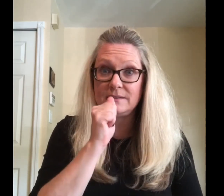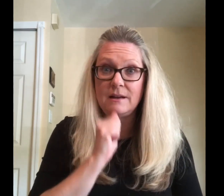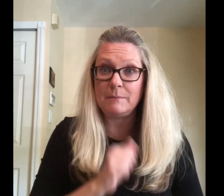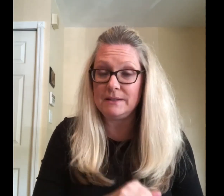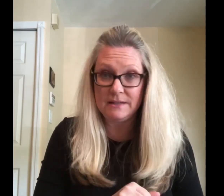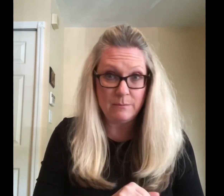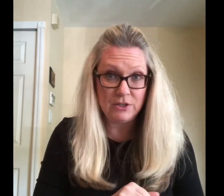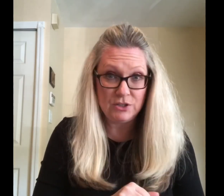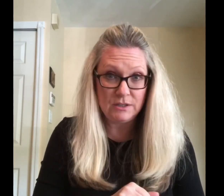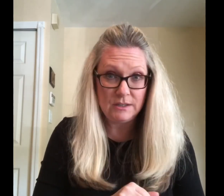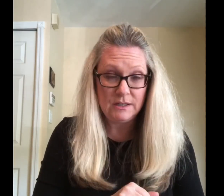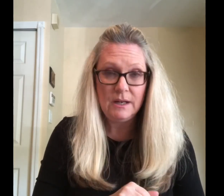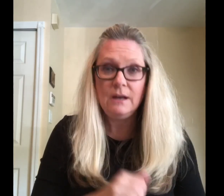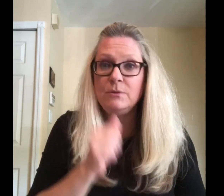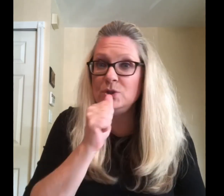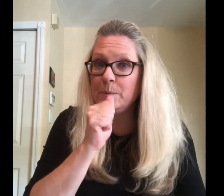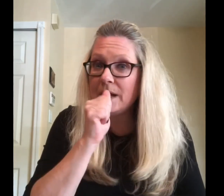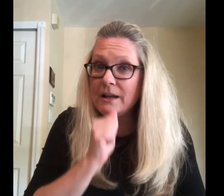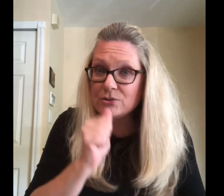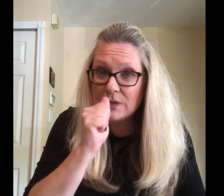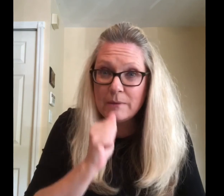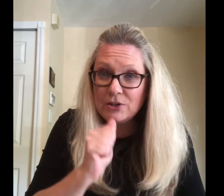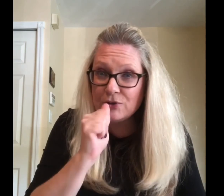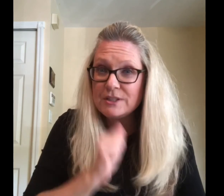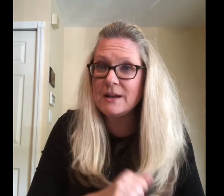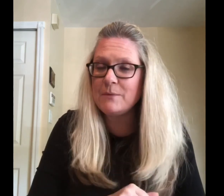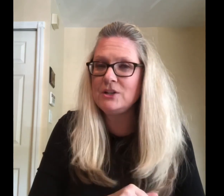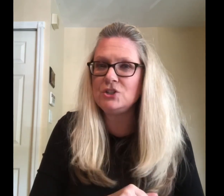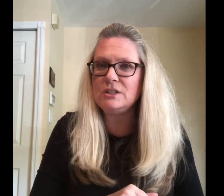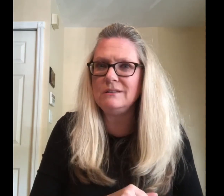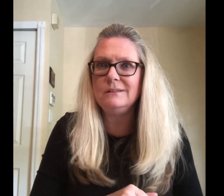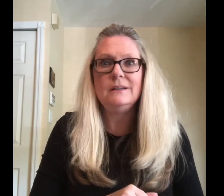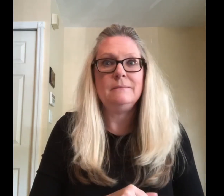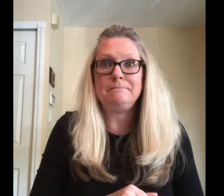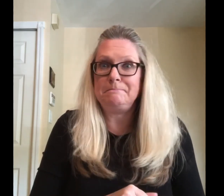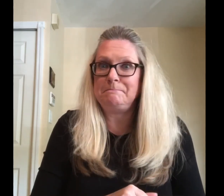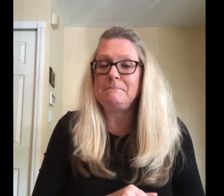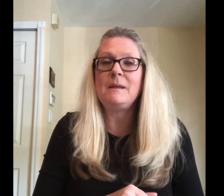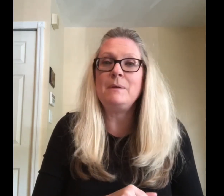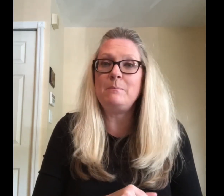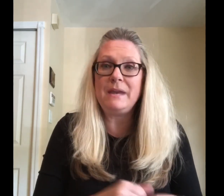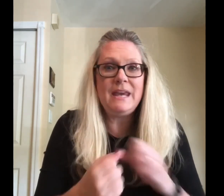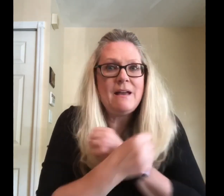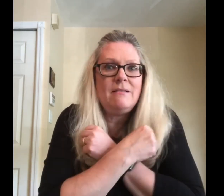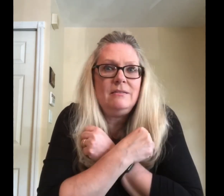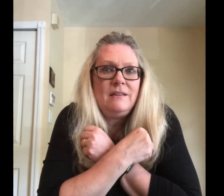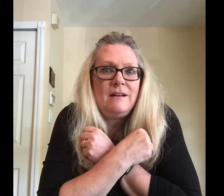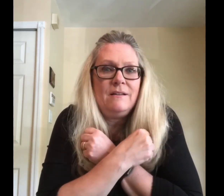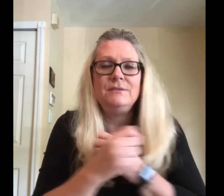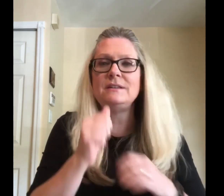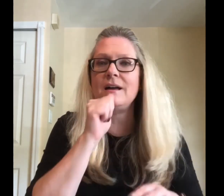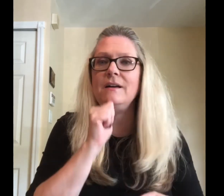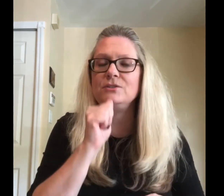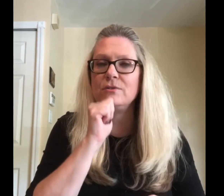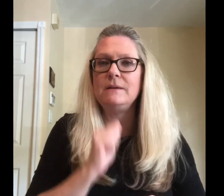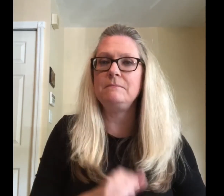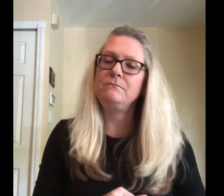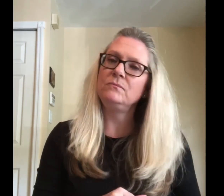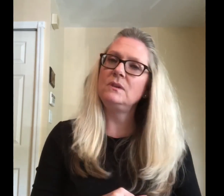my sandwich. Would you put ice cream on your sandwich? But Pete loves ice cream. What